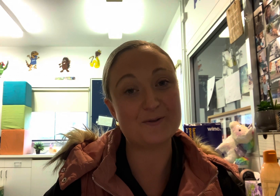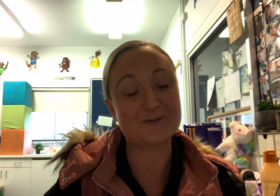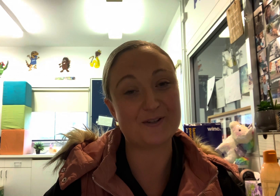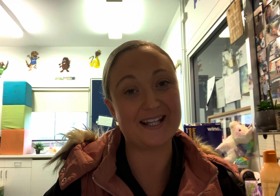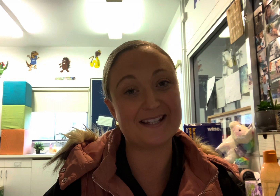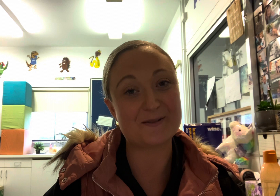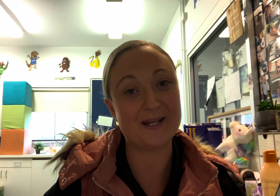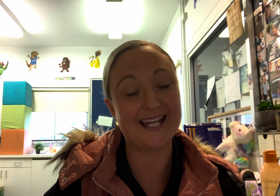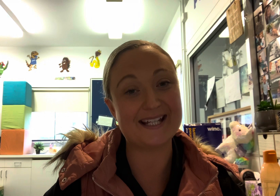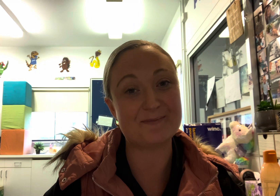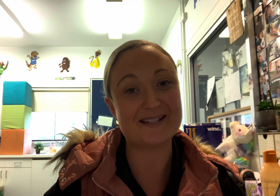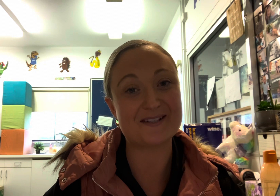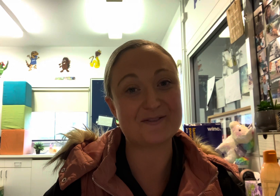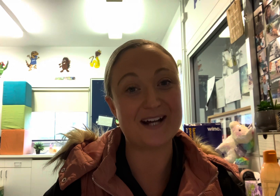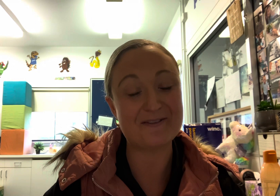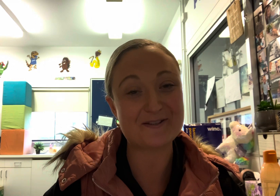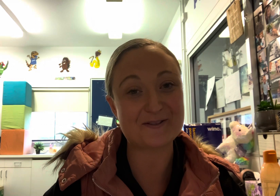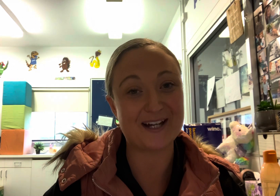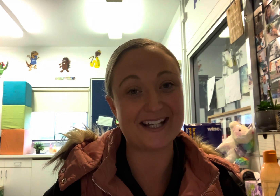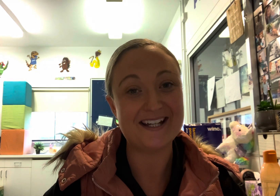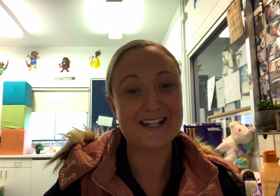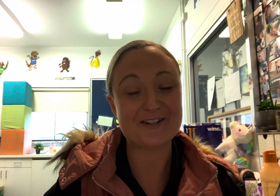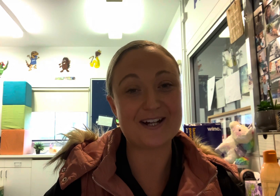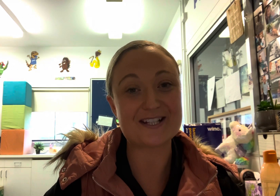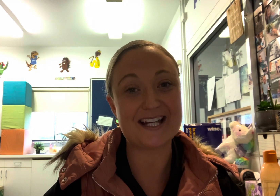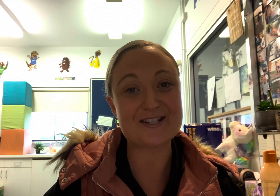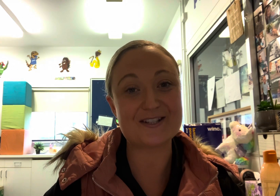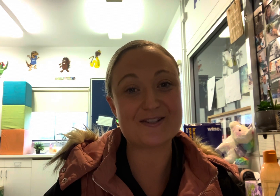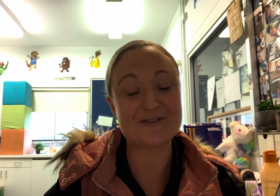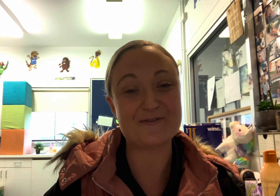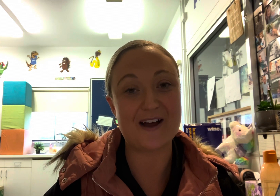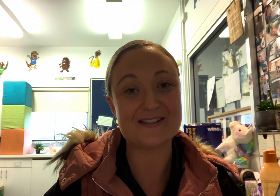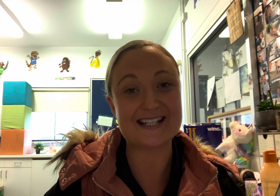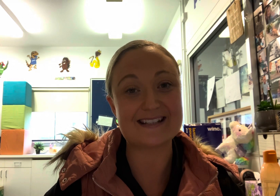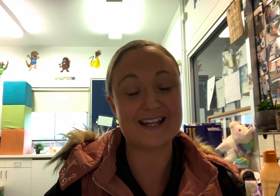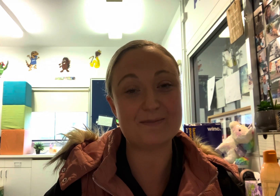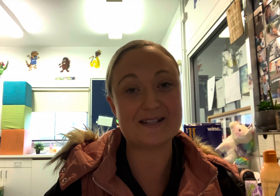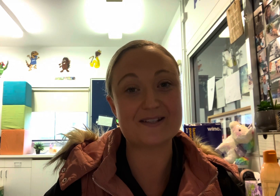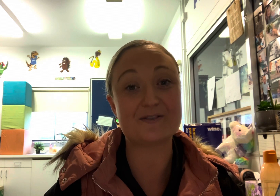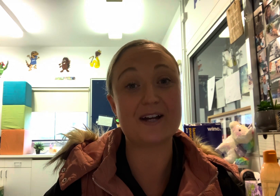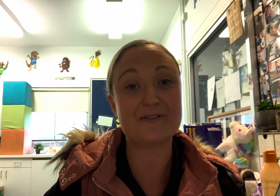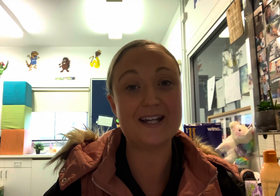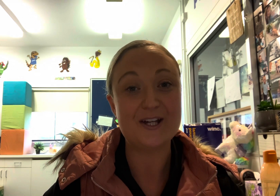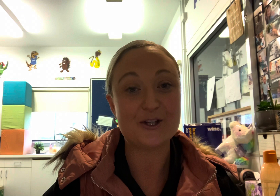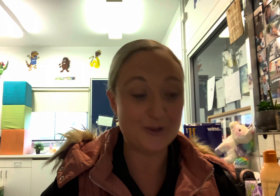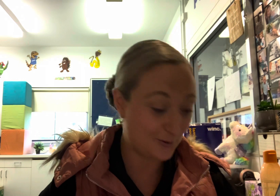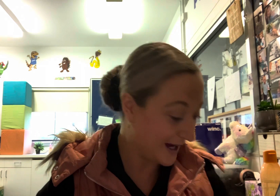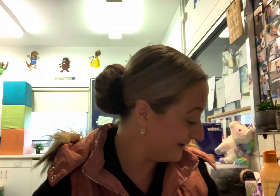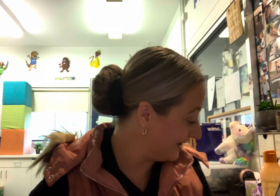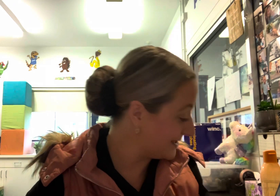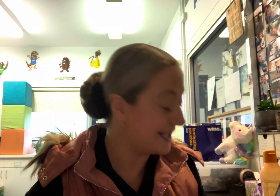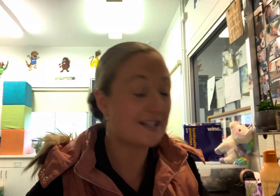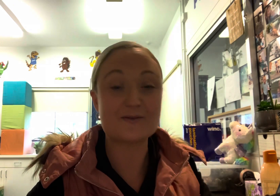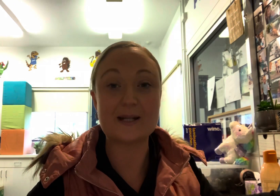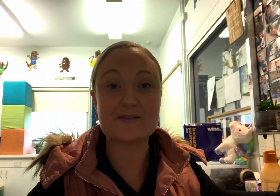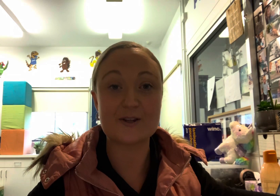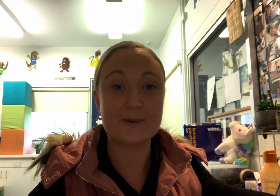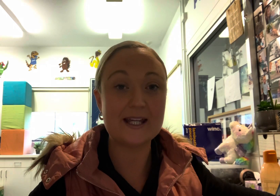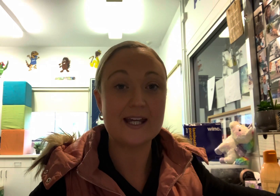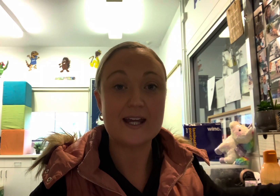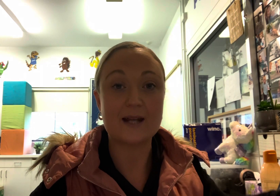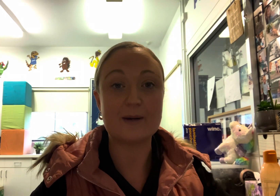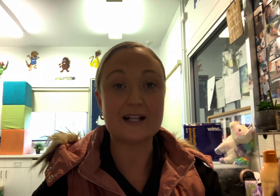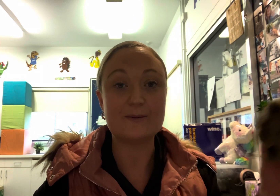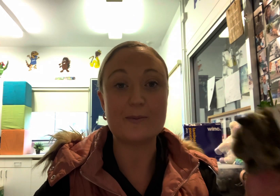Miss Hall's grade this week. It is Mr. Zarafa's grade. Congratulations to 5-6 Ed, Mr. Zarafa. You are our attendance winners for the